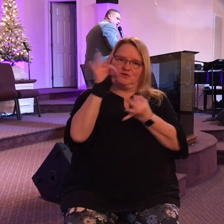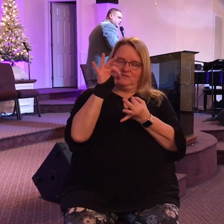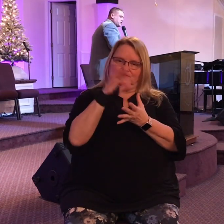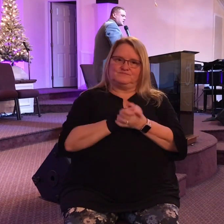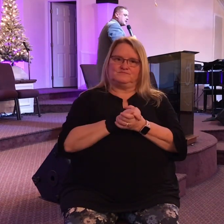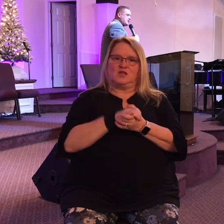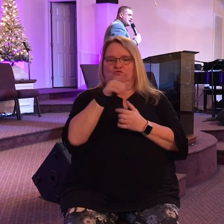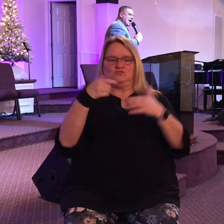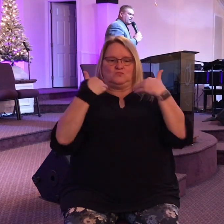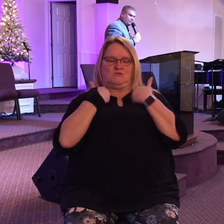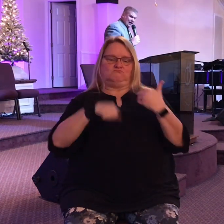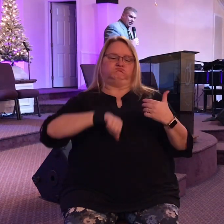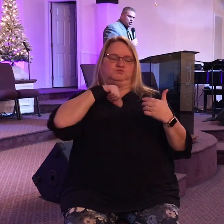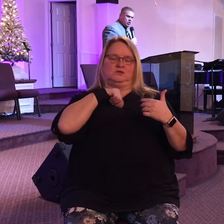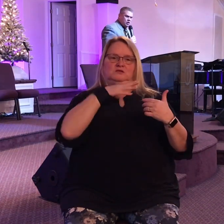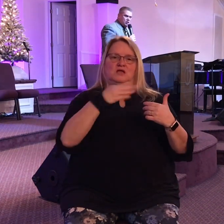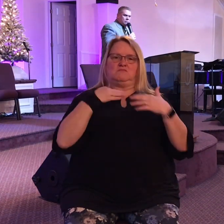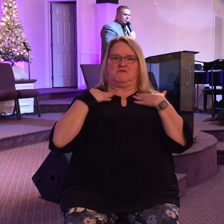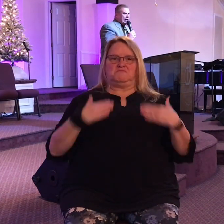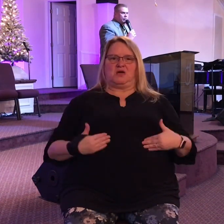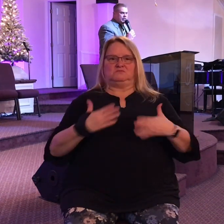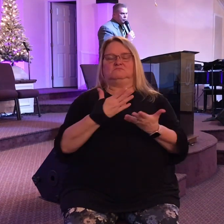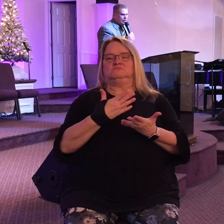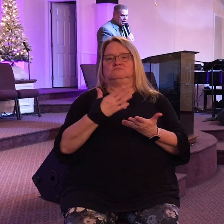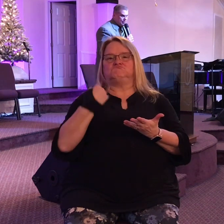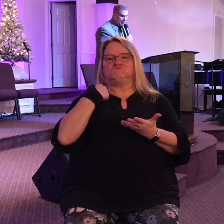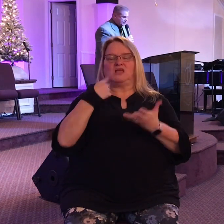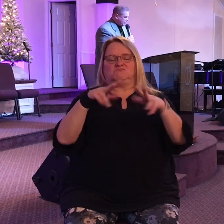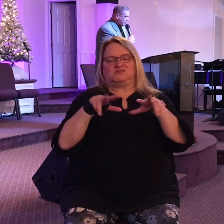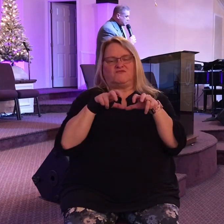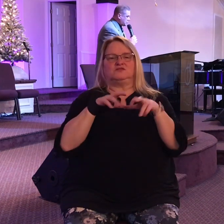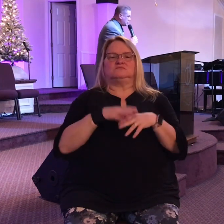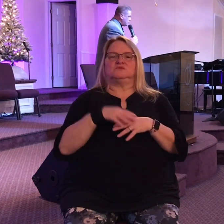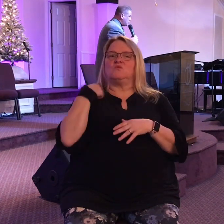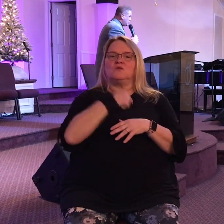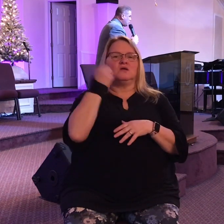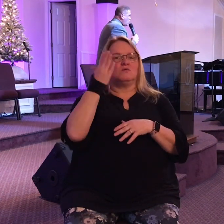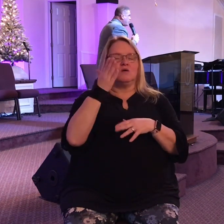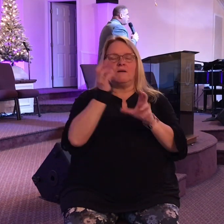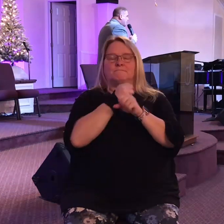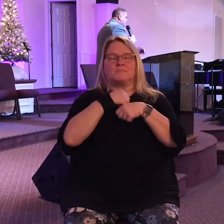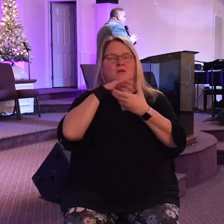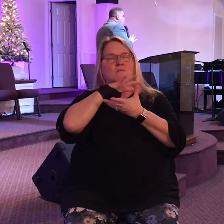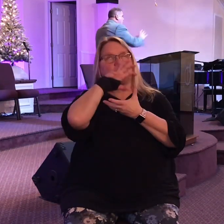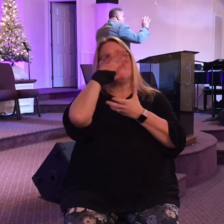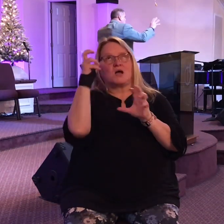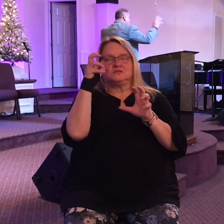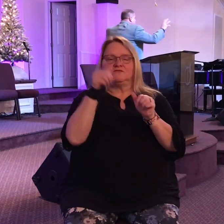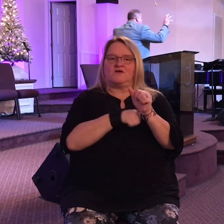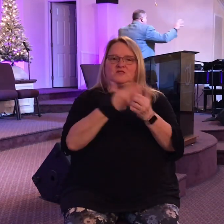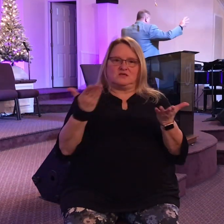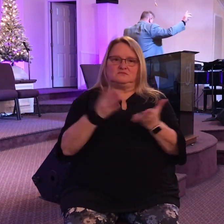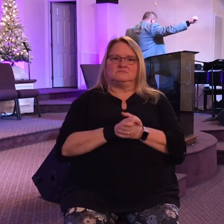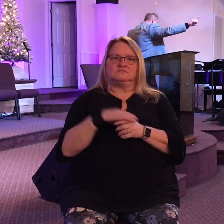and selfishness and the flesh, man, we can really make a mess of things. We are never quite